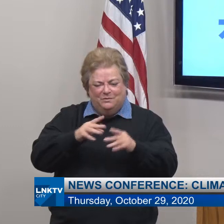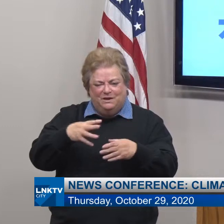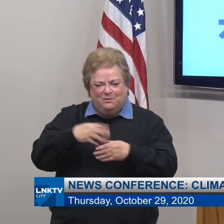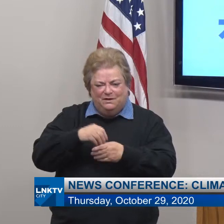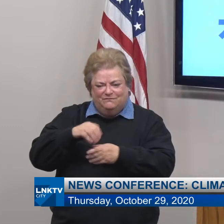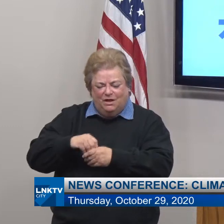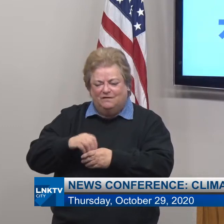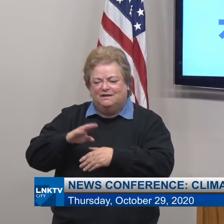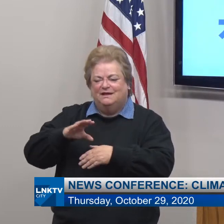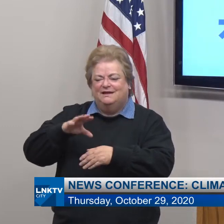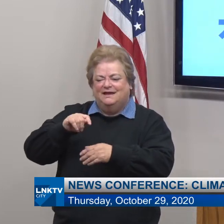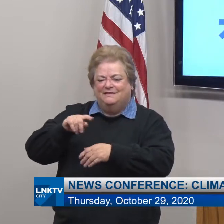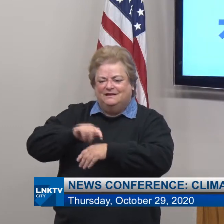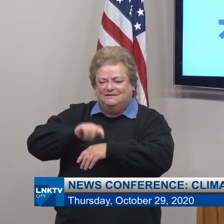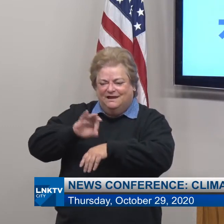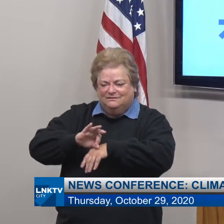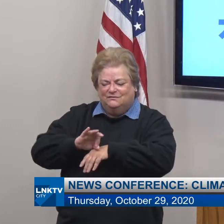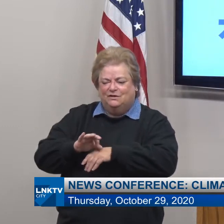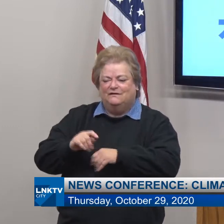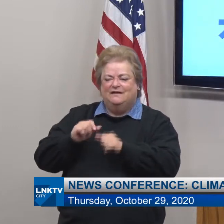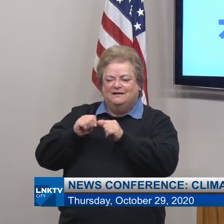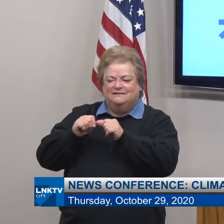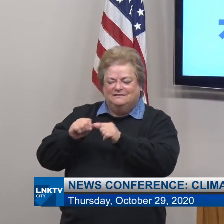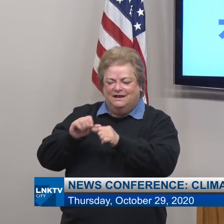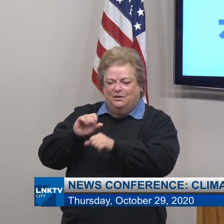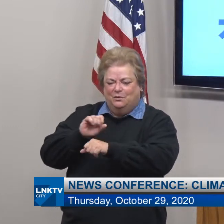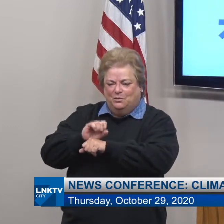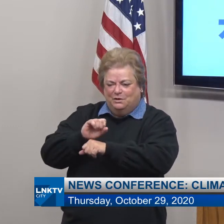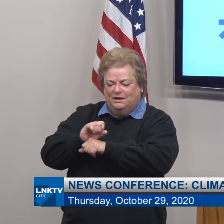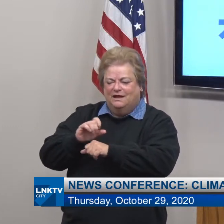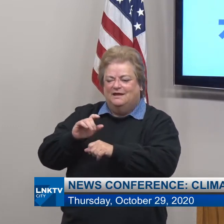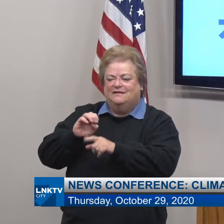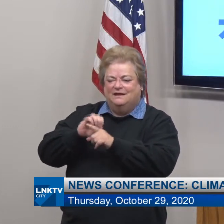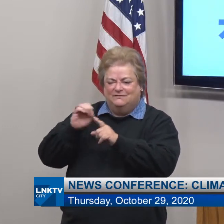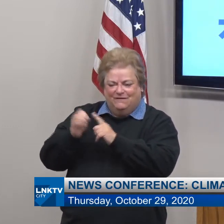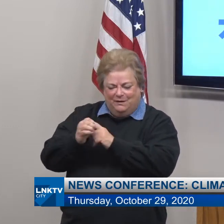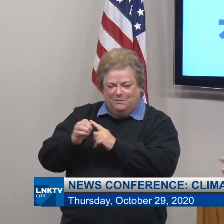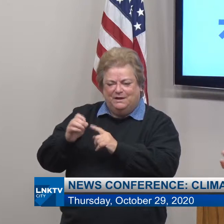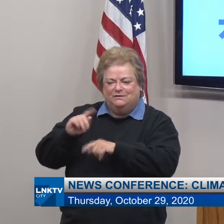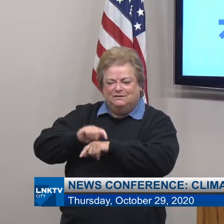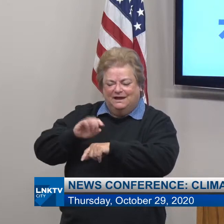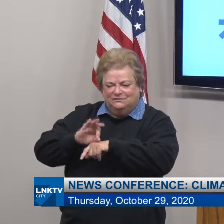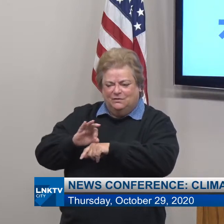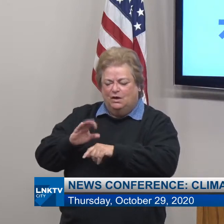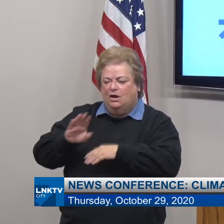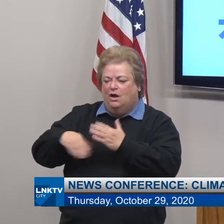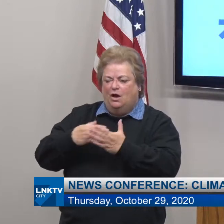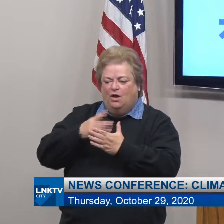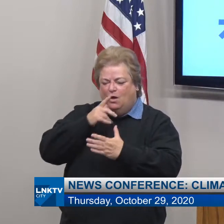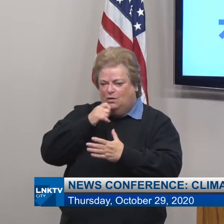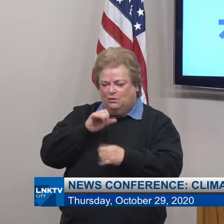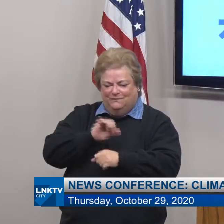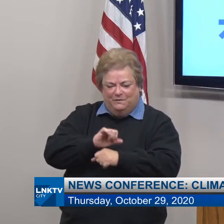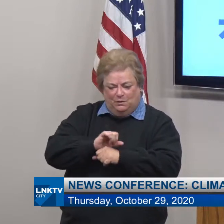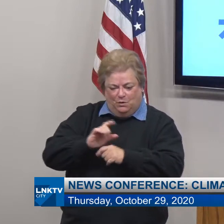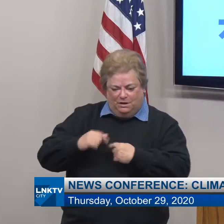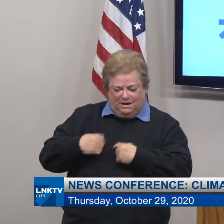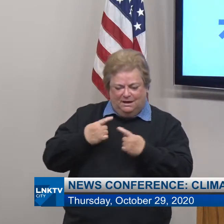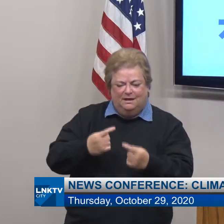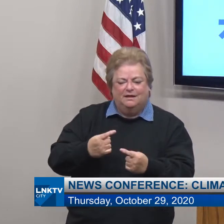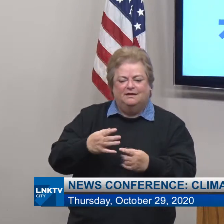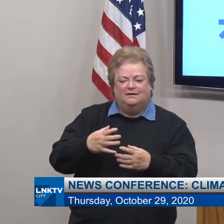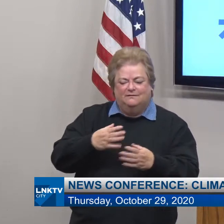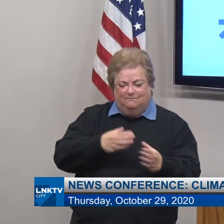Resiliency Task Force, the City Sustainability Working Group, the Mayor's Environmental Task Force, and all those who so far have engaged with us in this